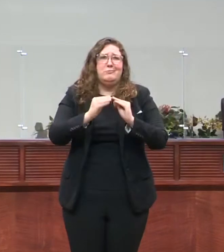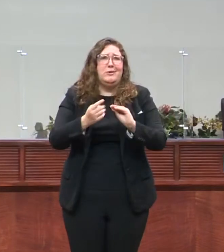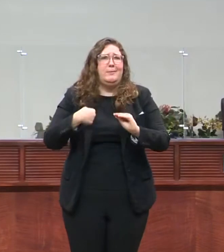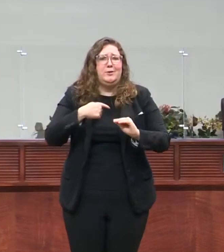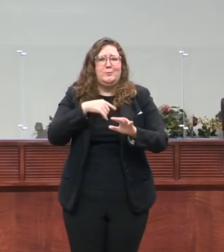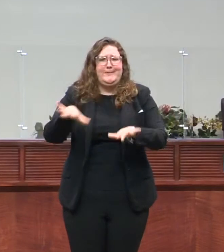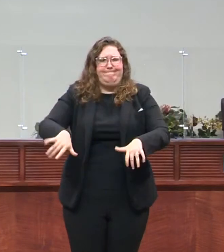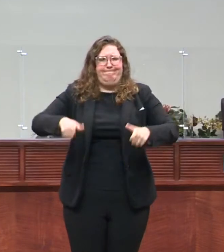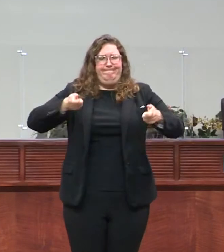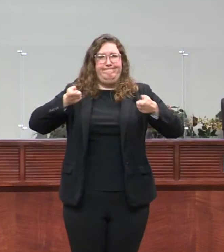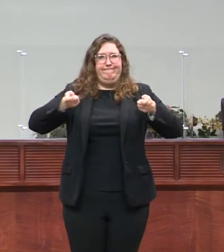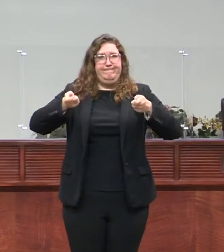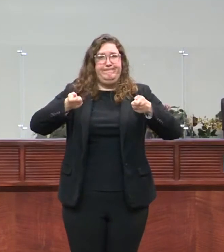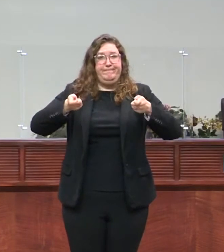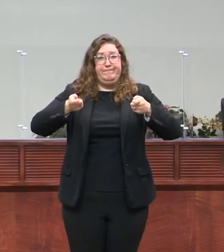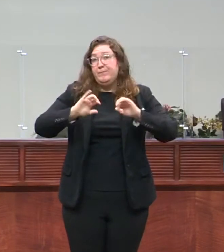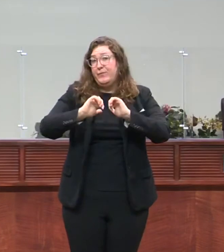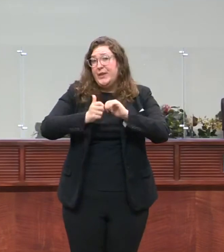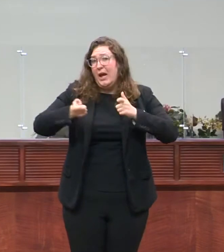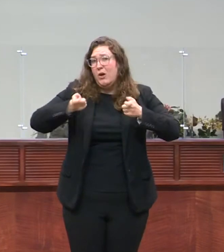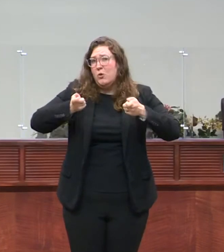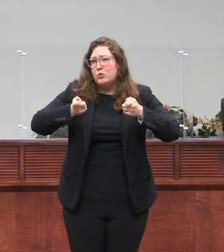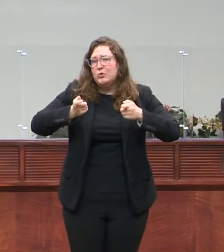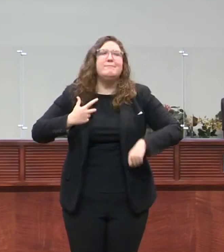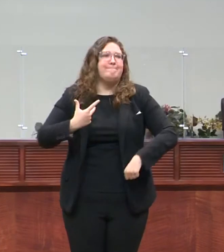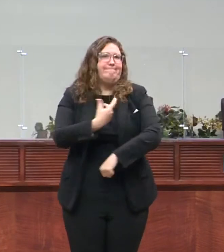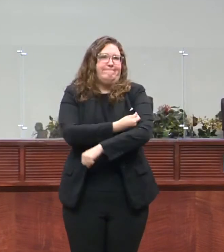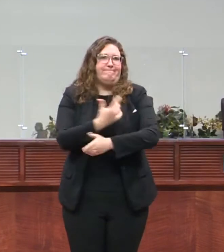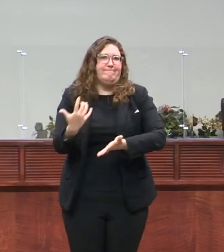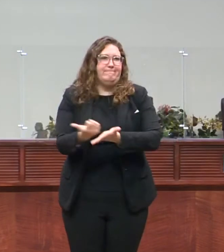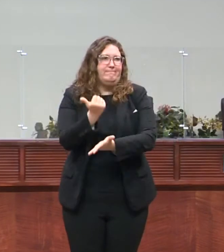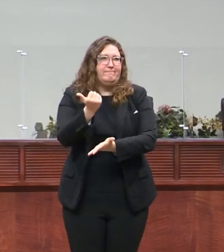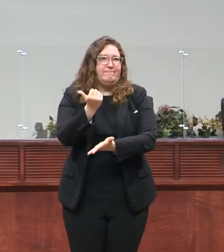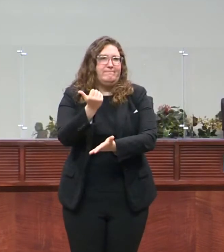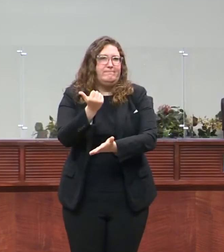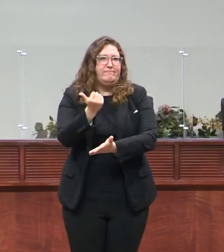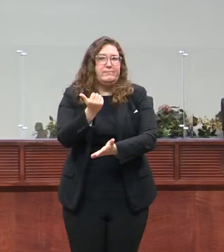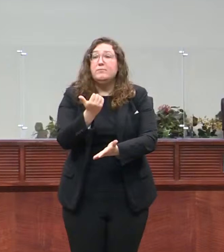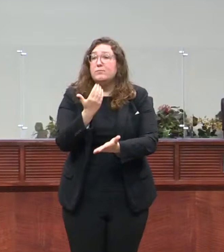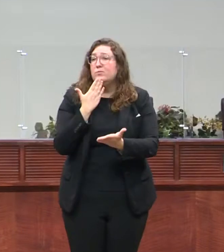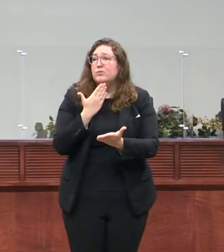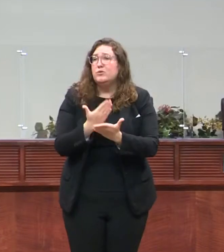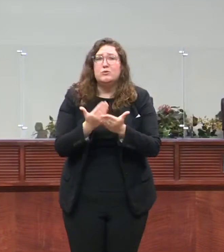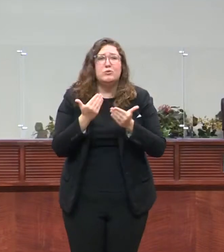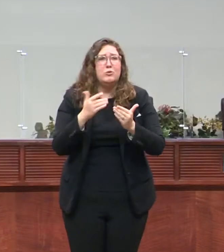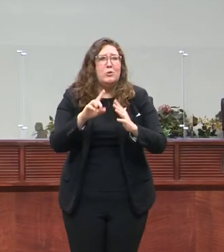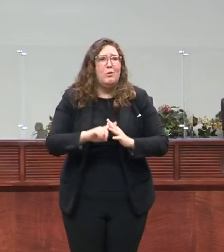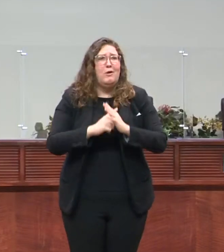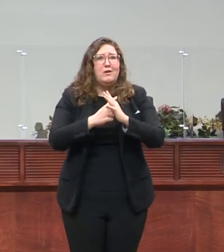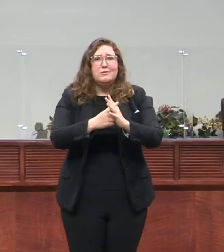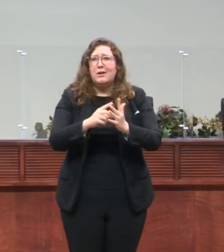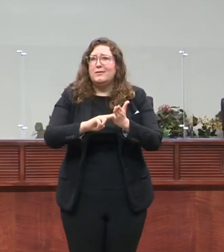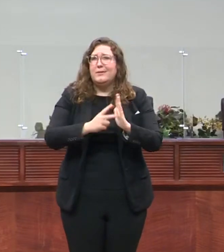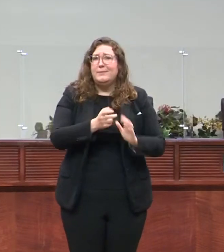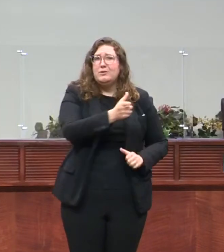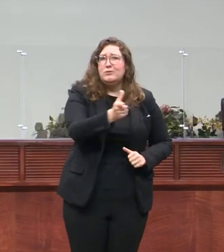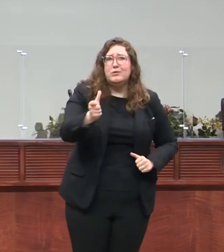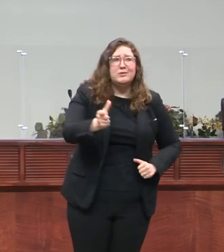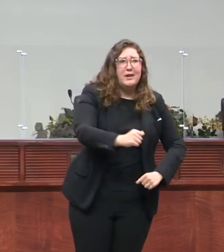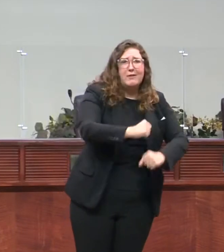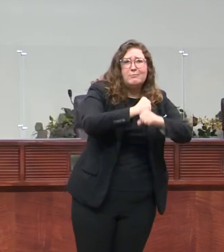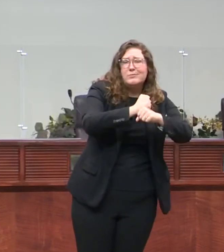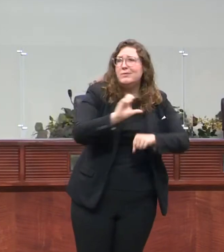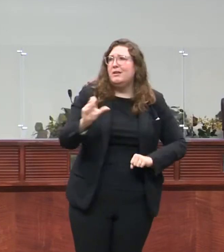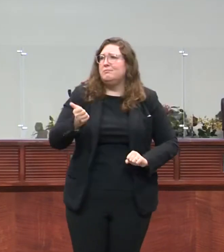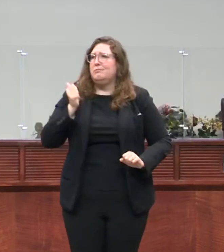getting vaccinated, that's a great start to helping to protect yourself. And the second thing is obviously